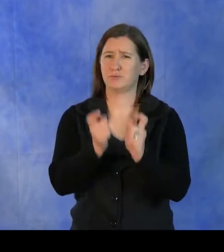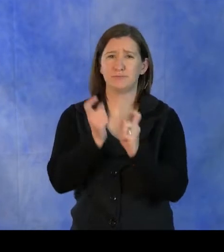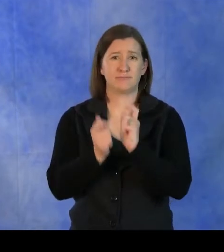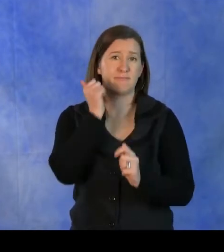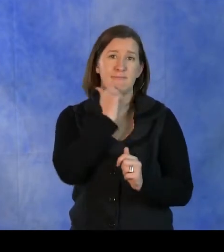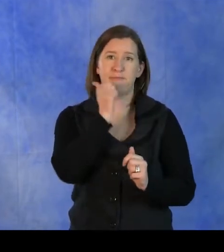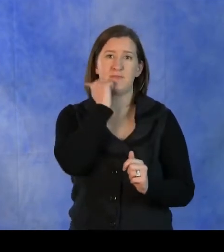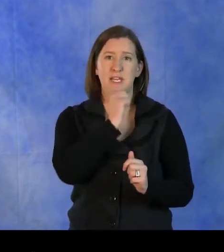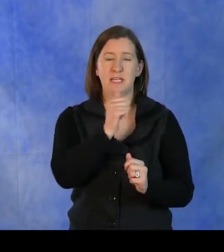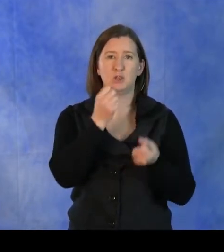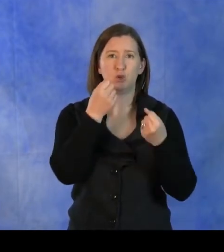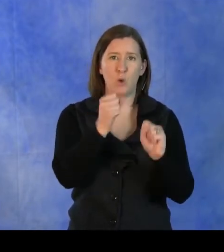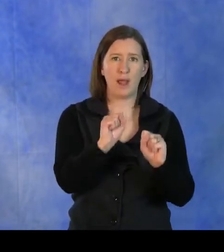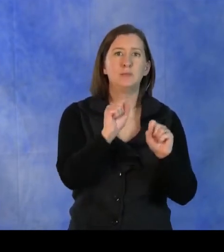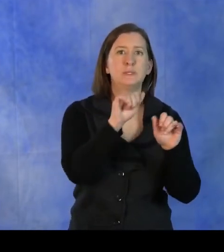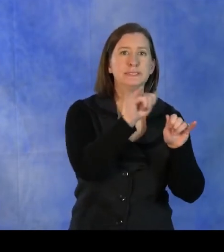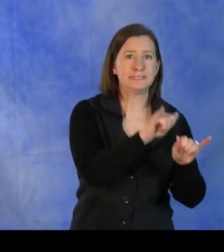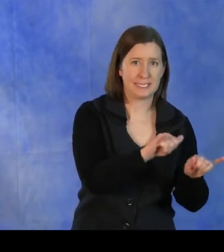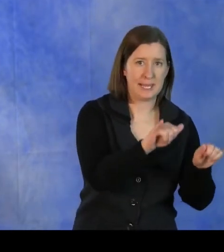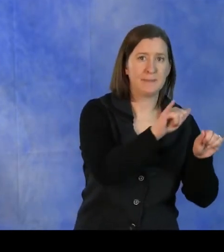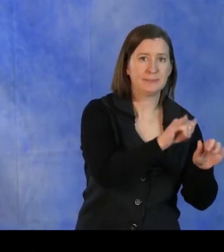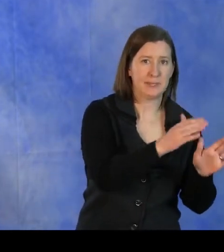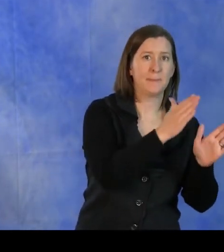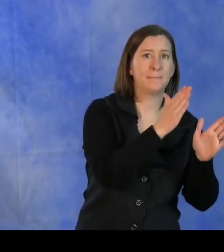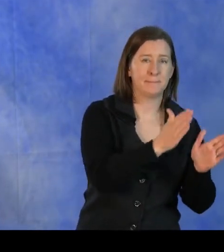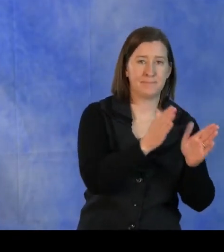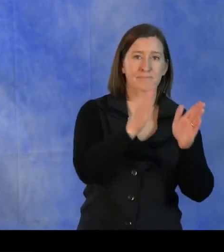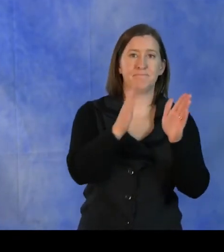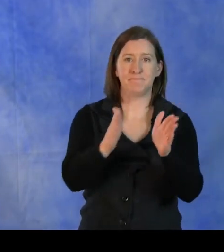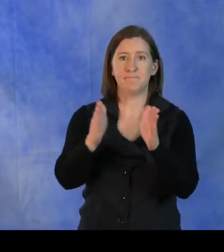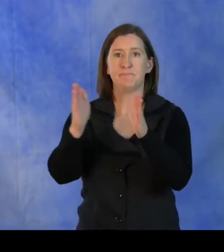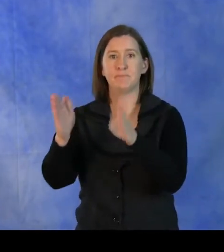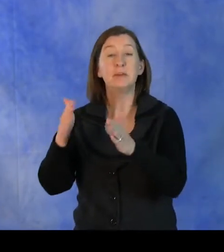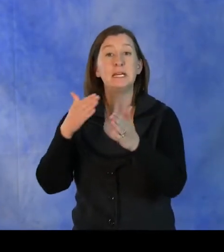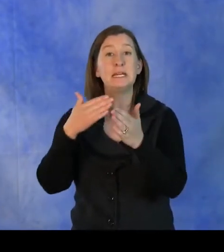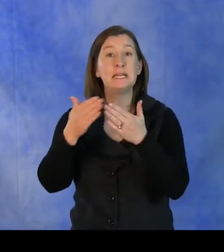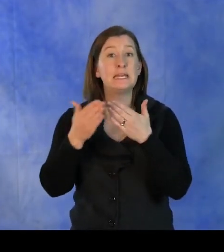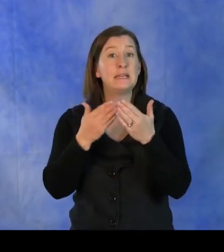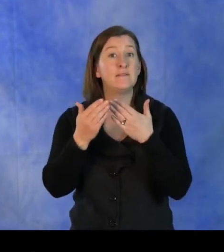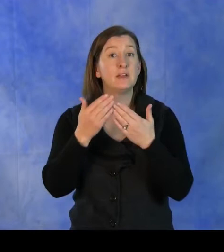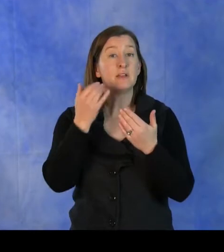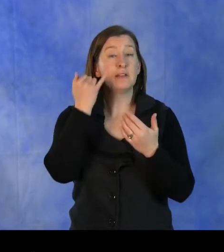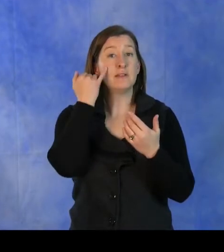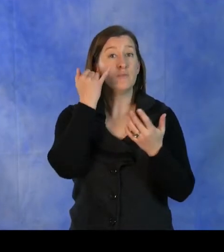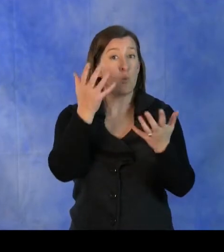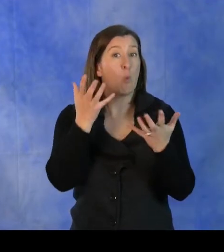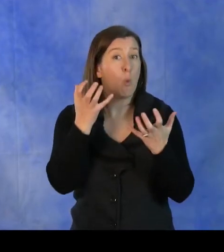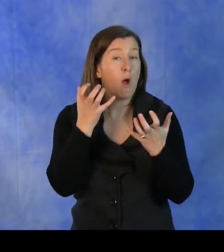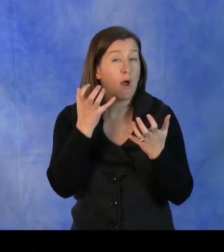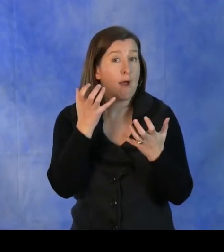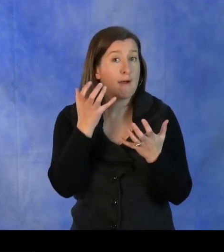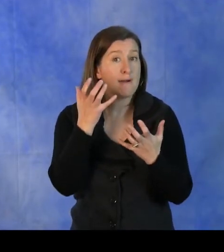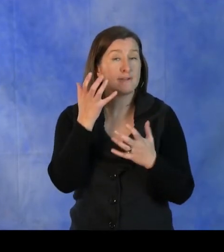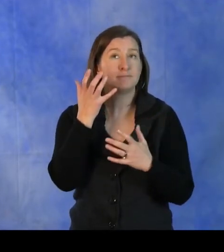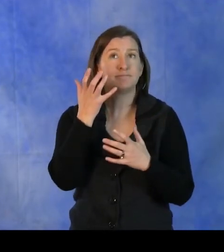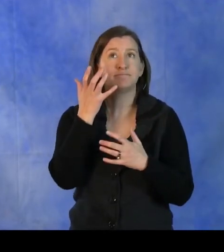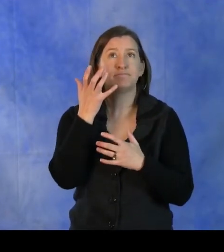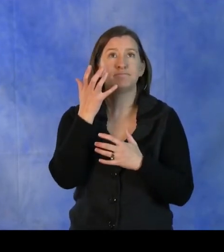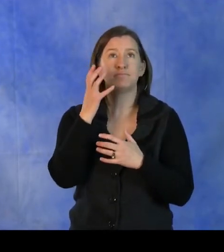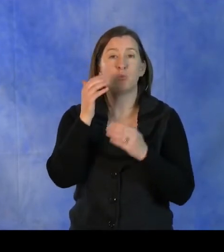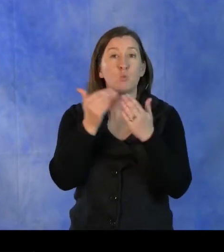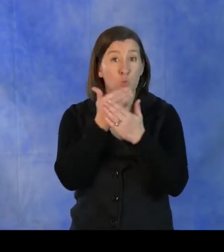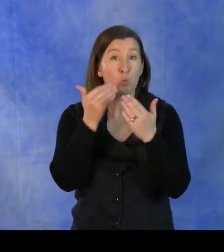Also, be consistent. Don't change things every day. Try to do the same structure, even though if you